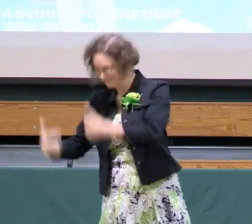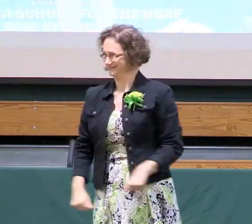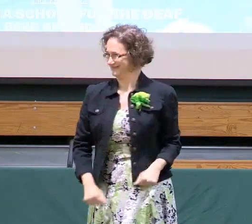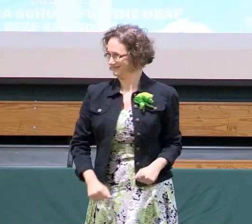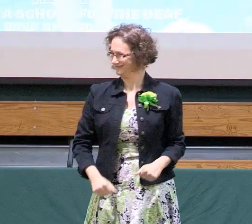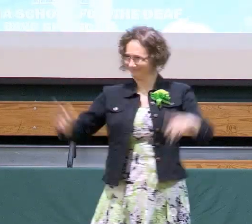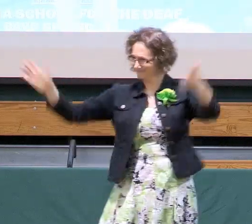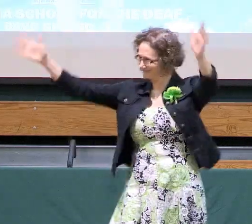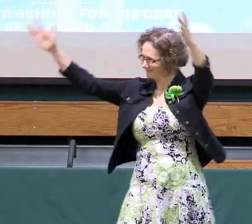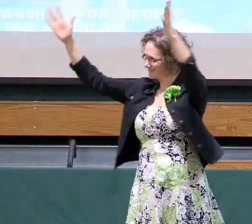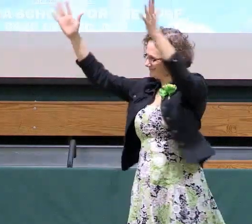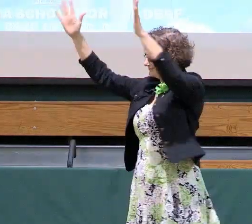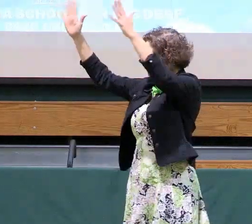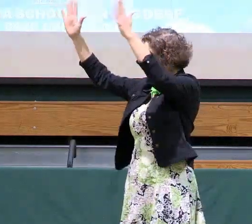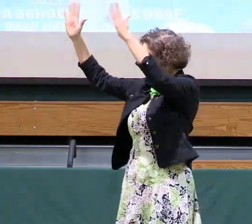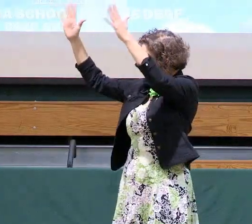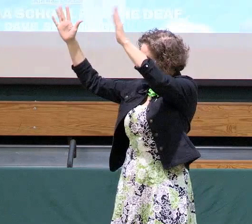So David, please come up first.